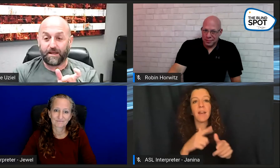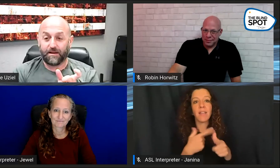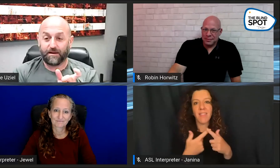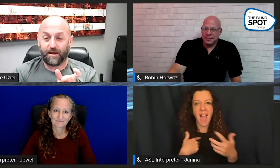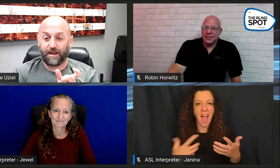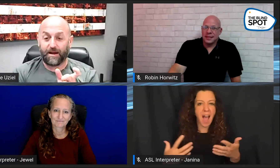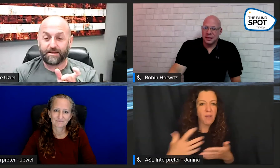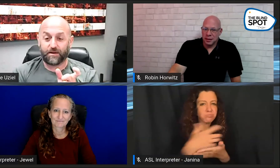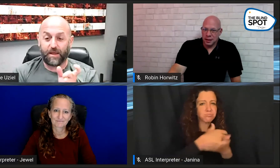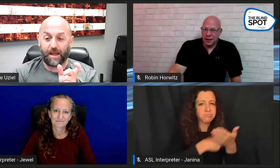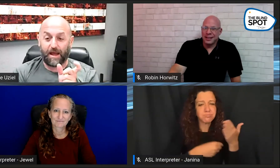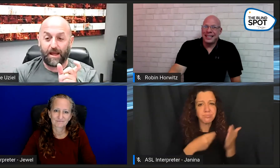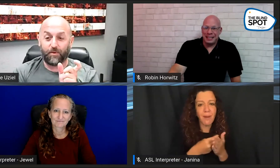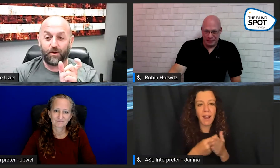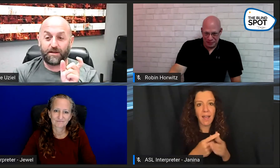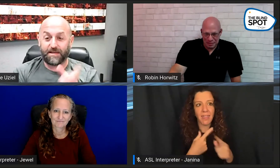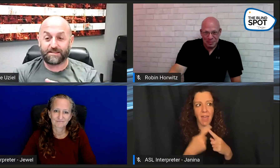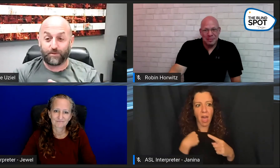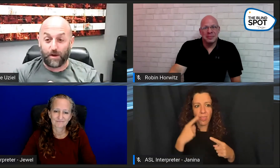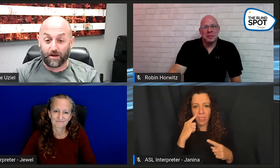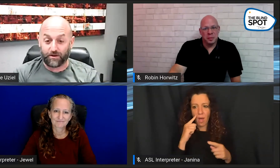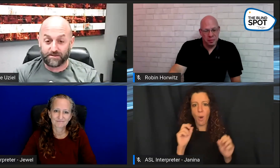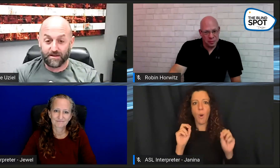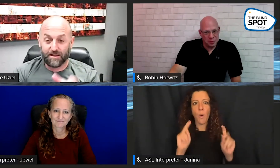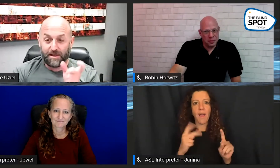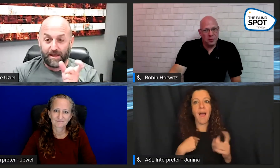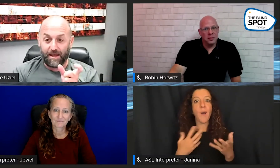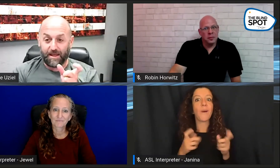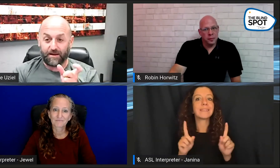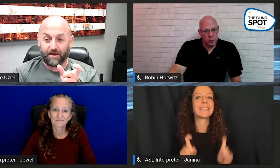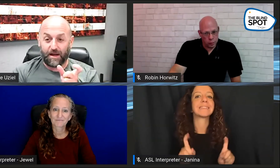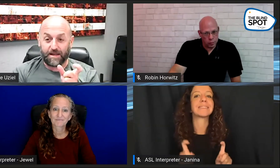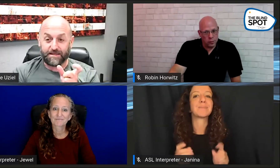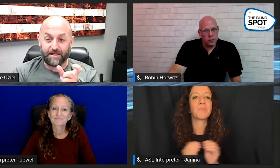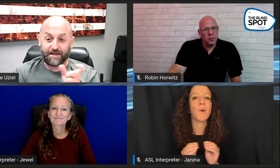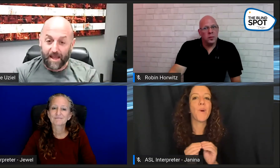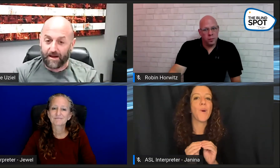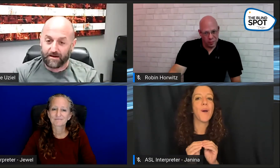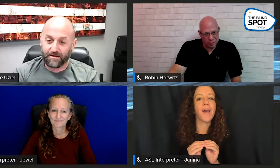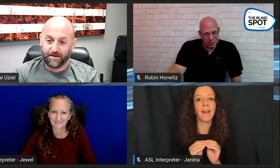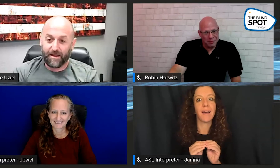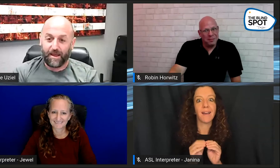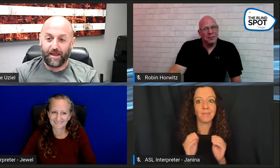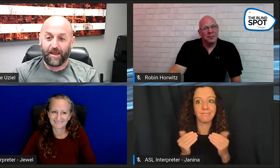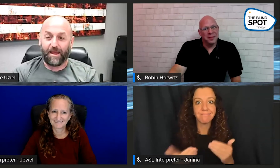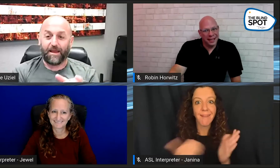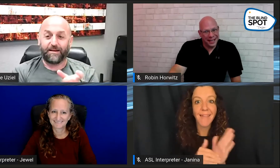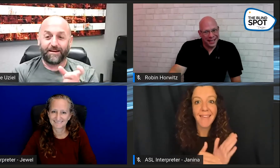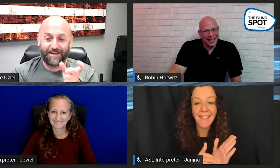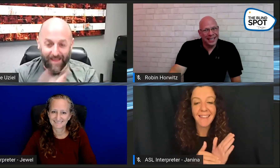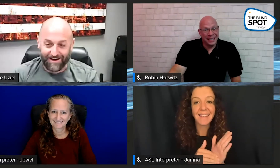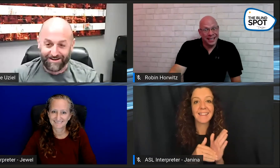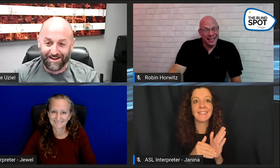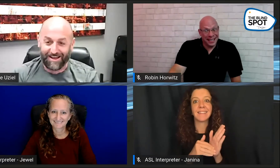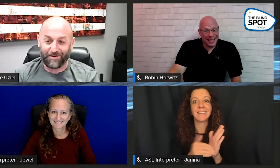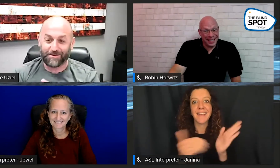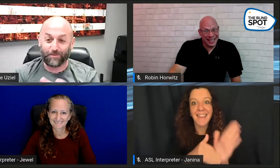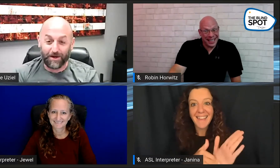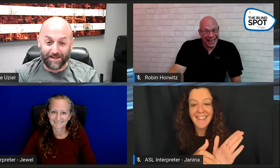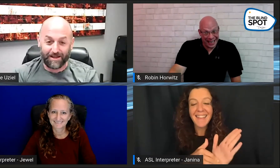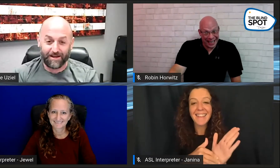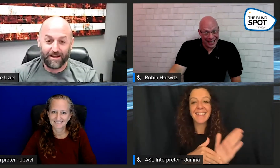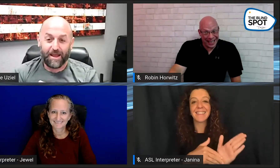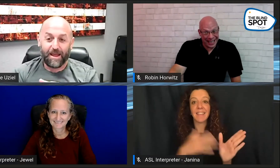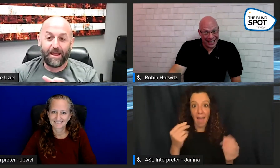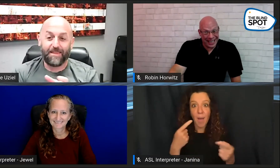all that money and I said, okay, I'm going to test the waters. And I did it again and did it again. And it